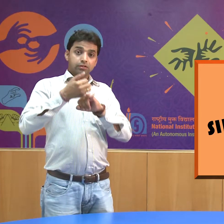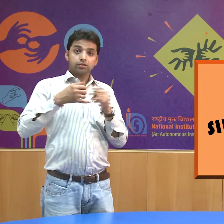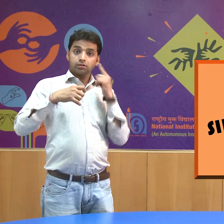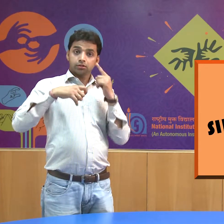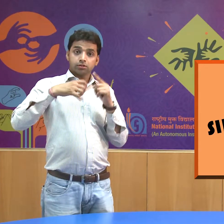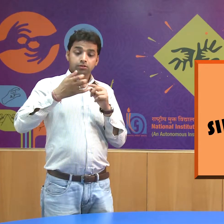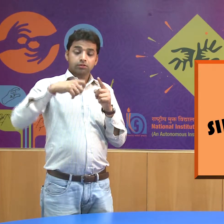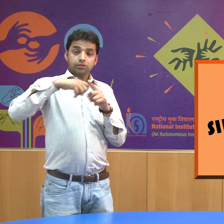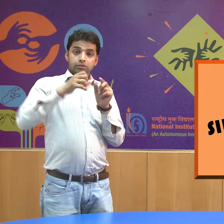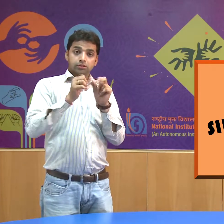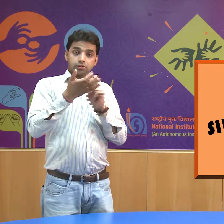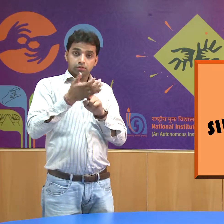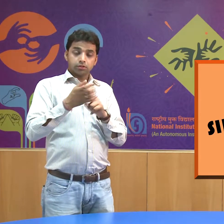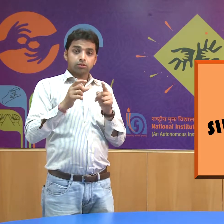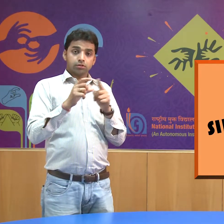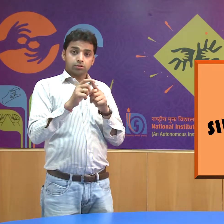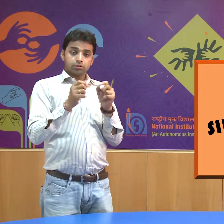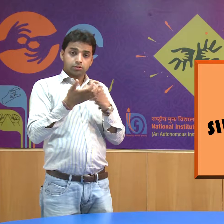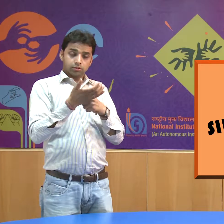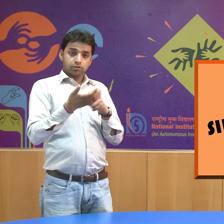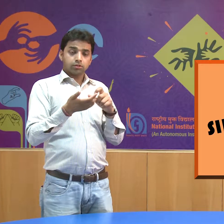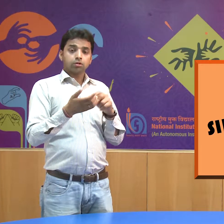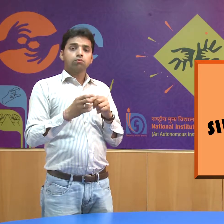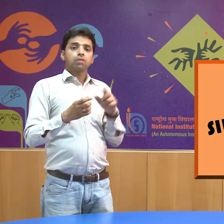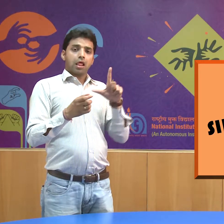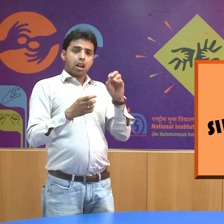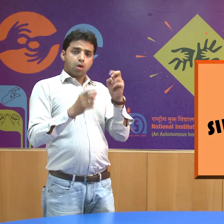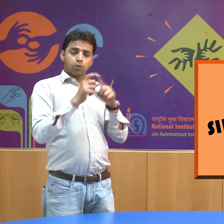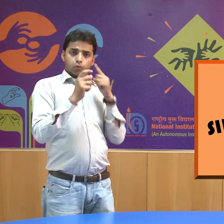the stress was laid on the study of science subjects.